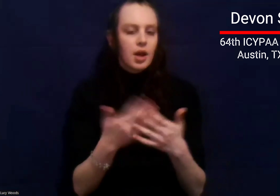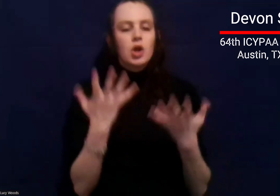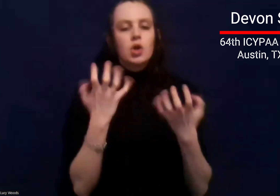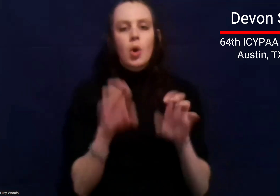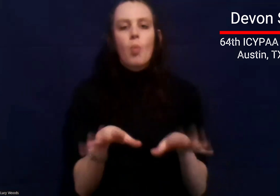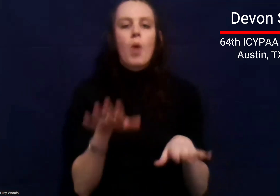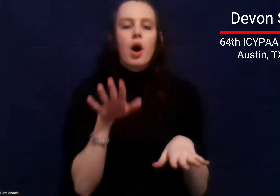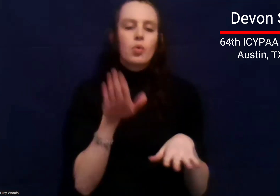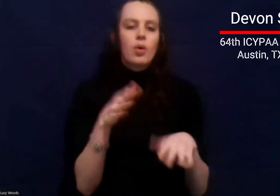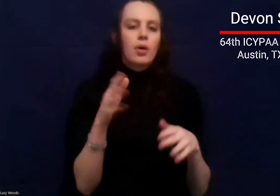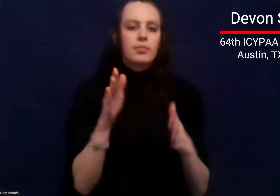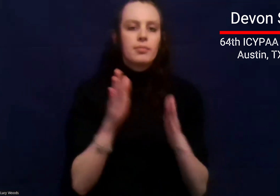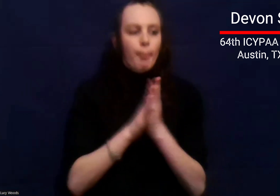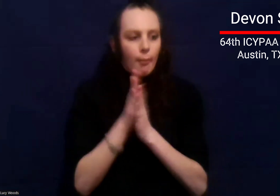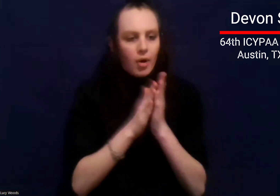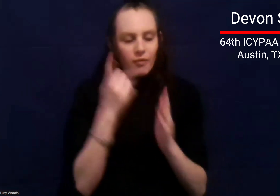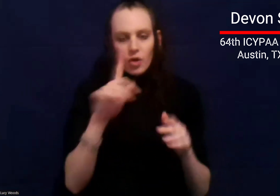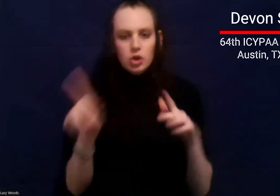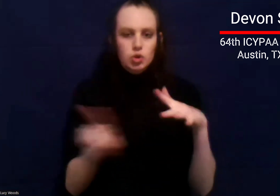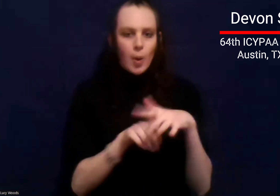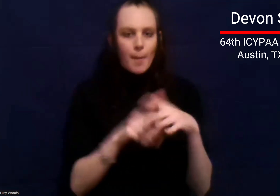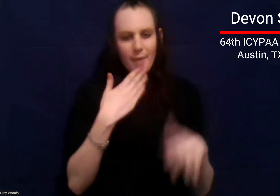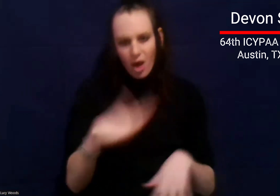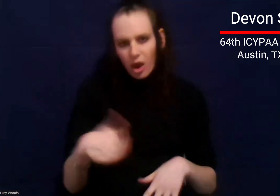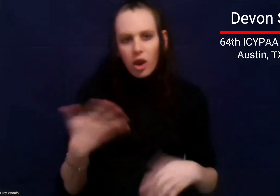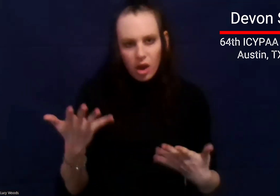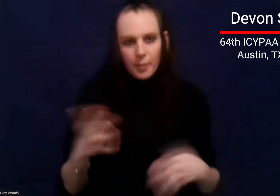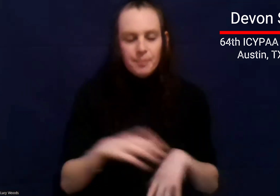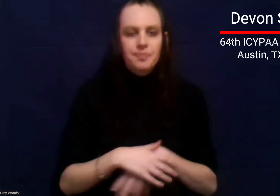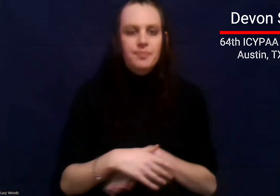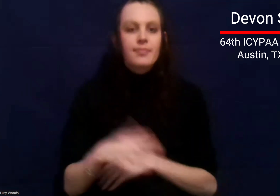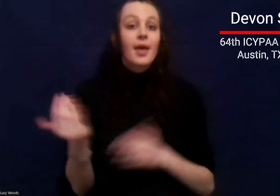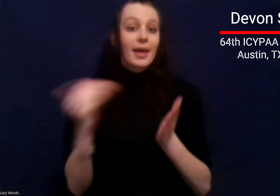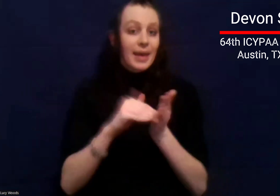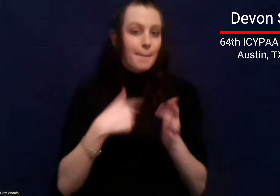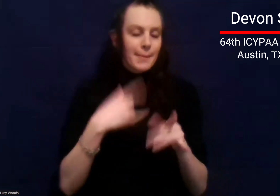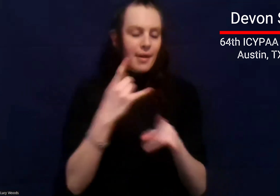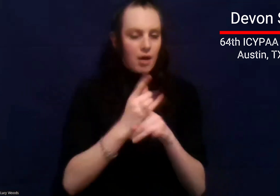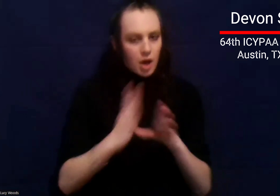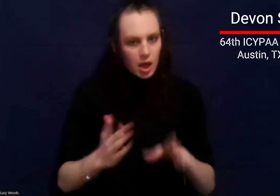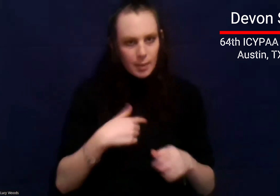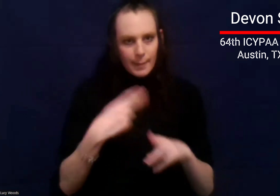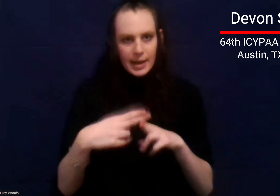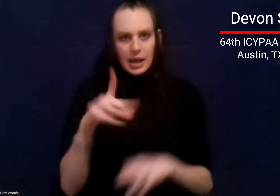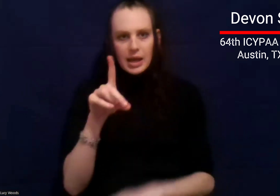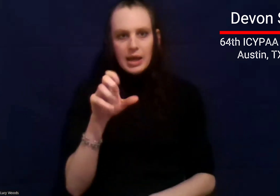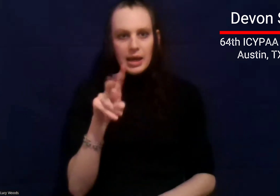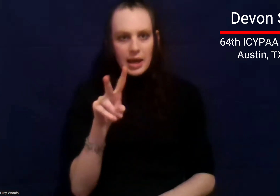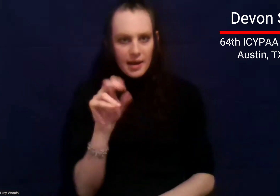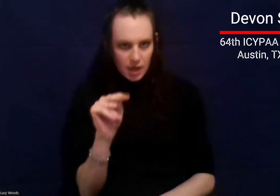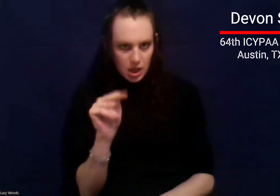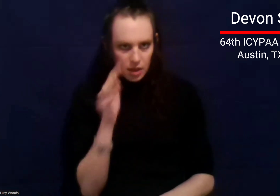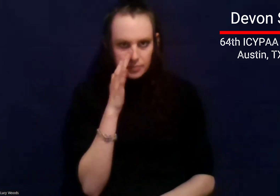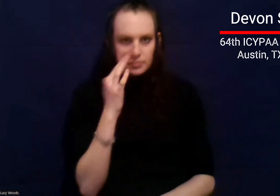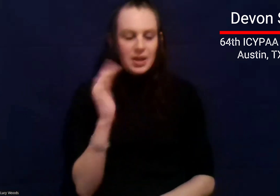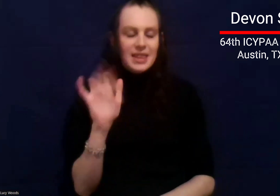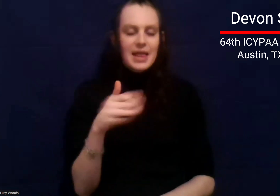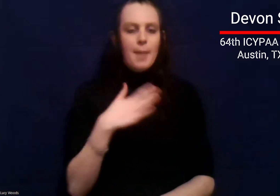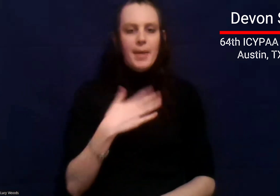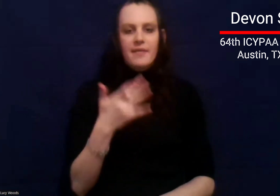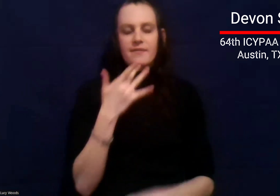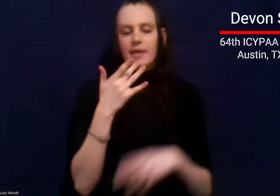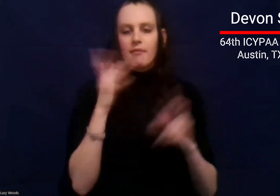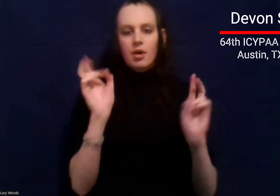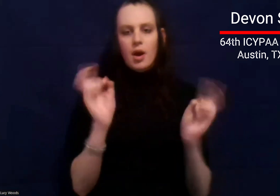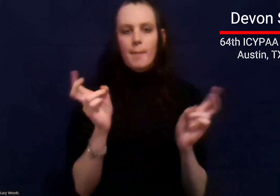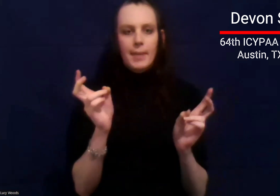good. So that's again, I'm an alcoholic. My name is Devin. That's my go-to topic for any meeting that